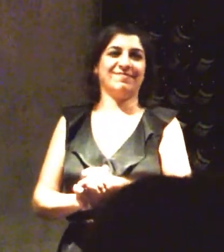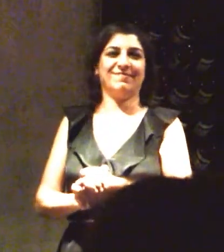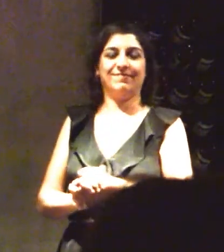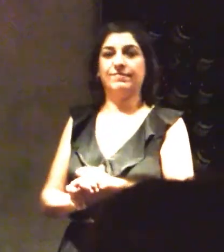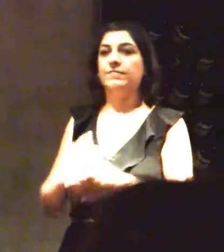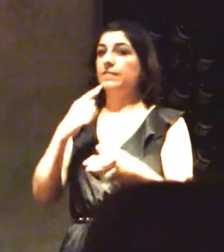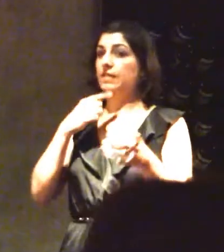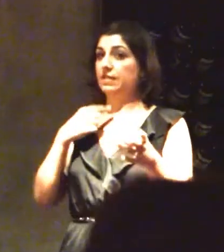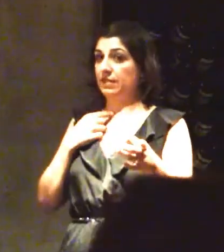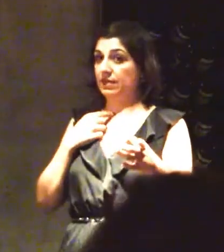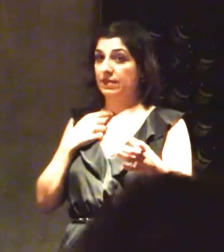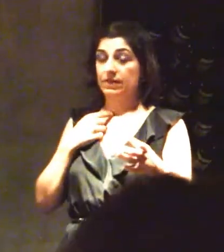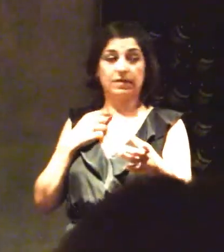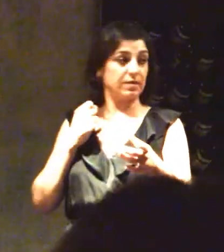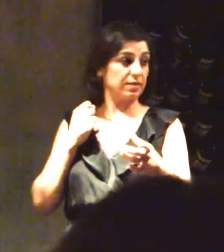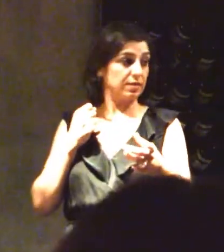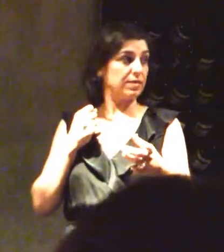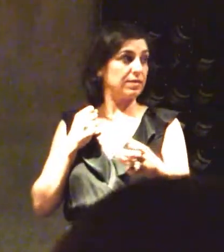Tell me this is Val.